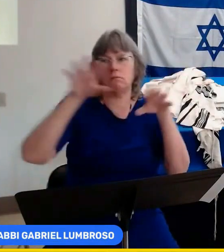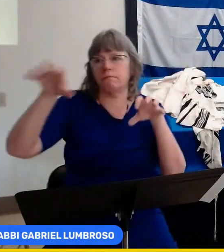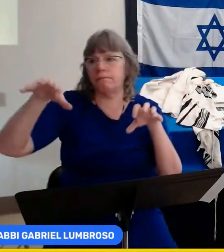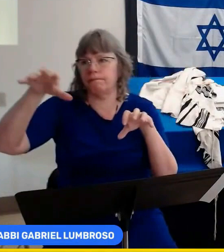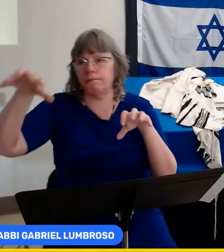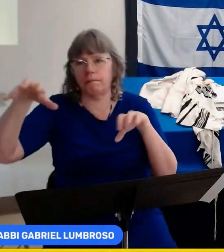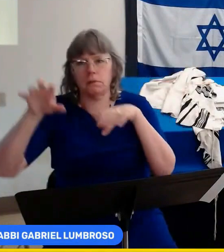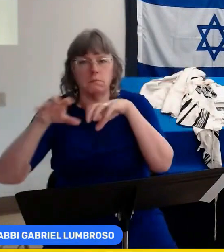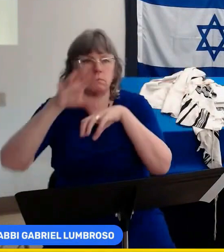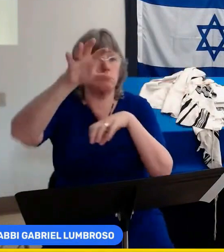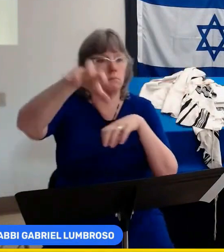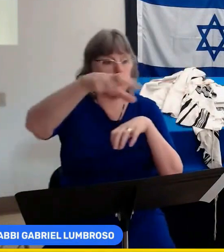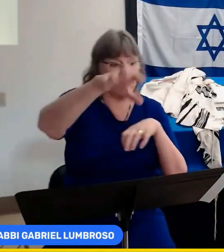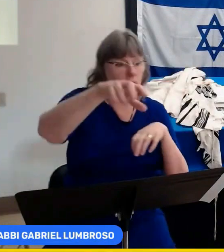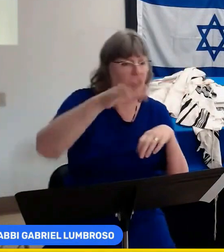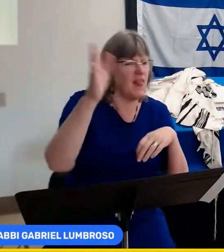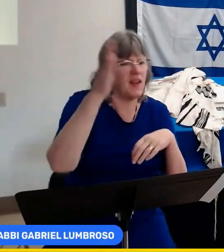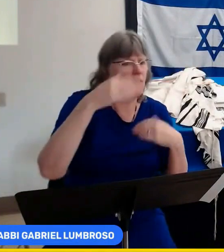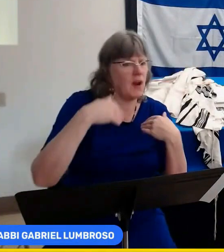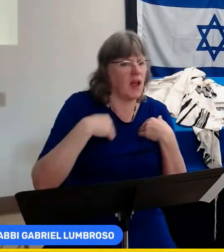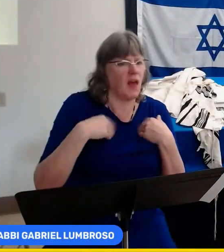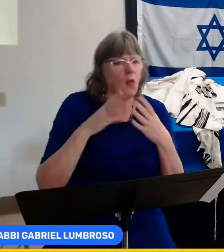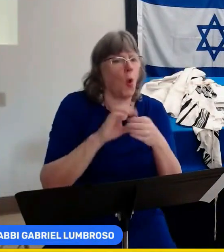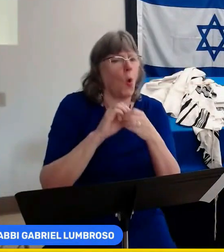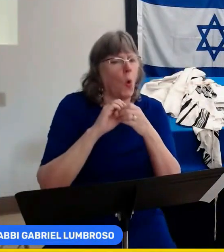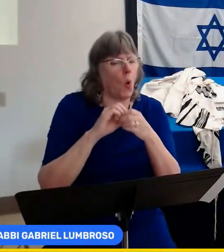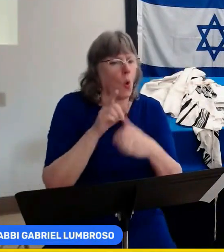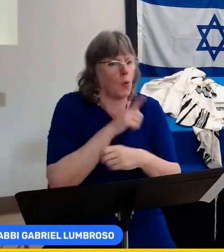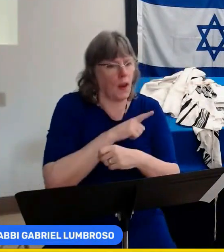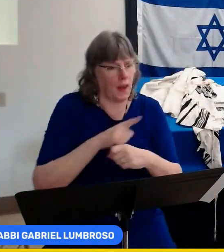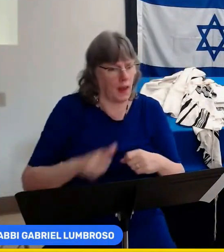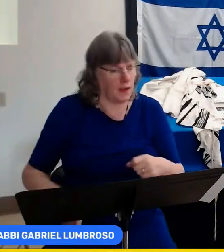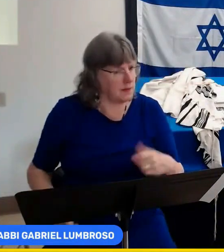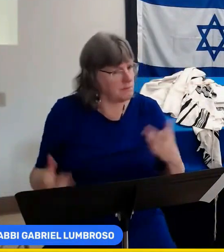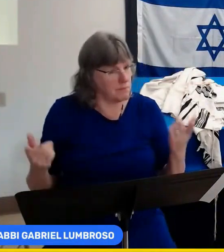here, there is the four steps of redemption.